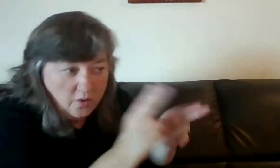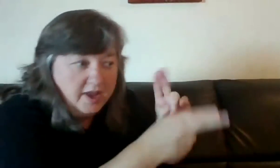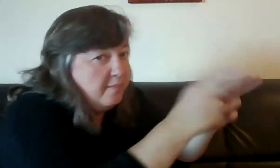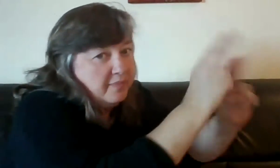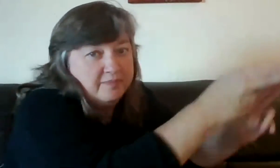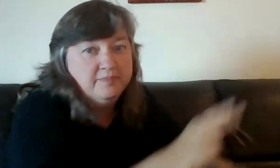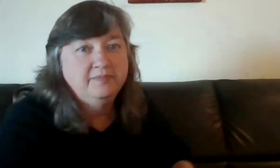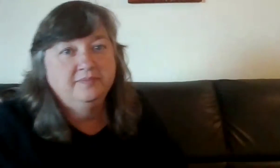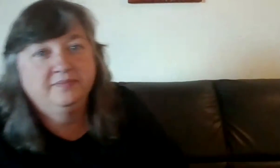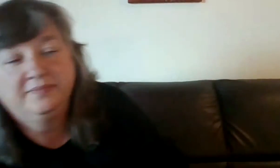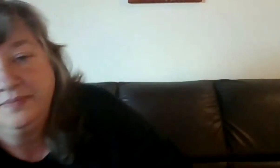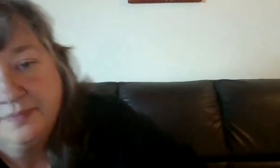Hurry up.